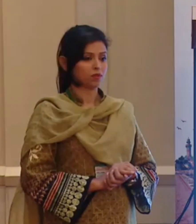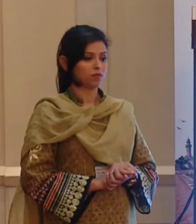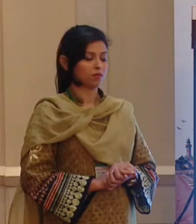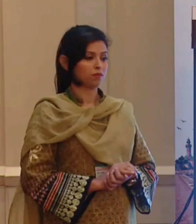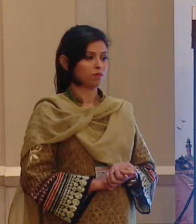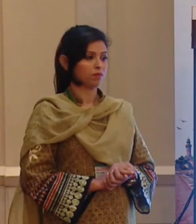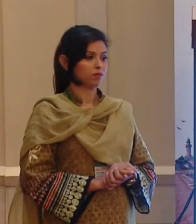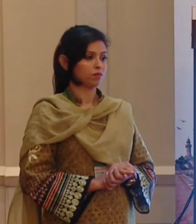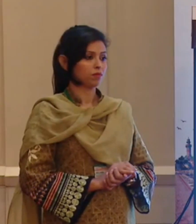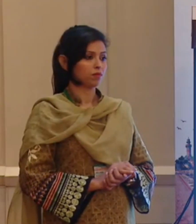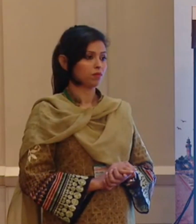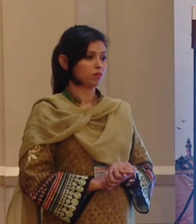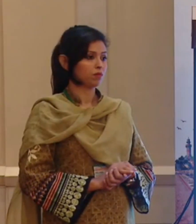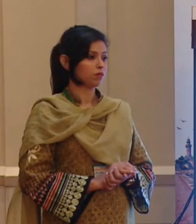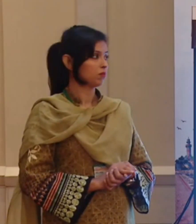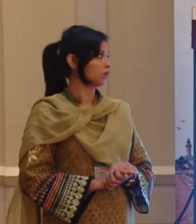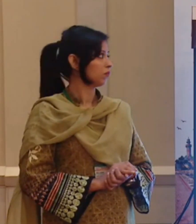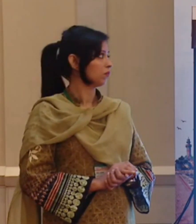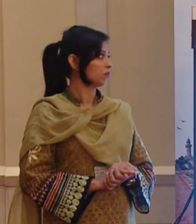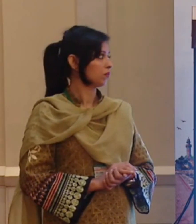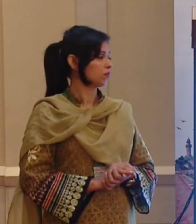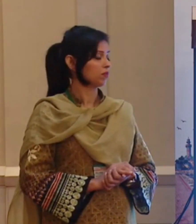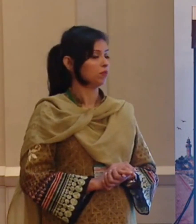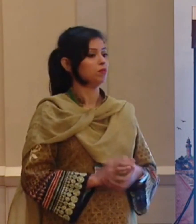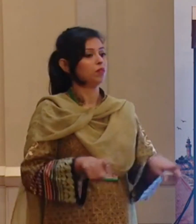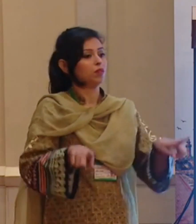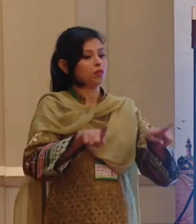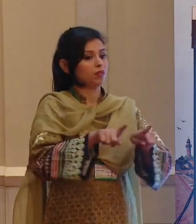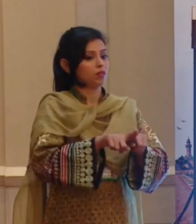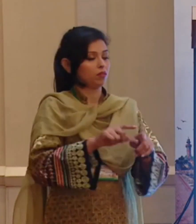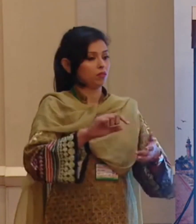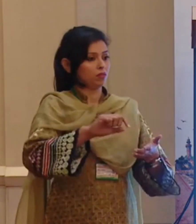And stitch along the nasal bone,